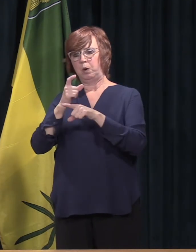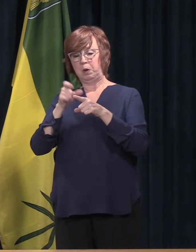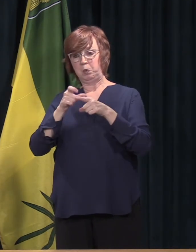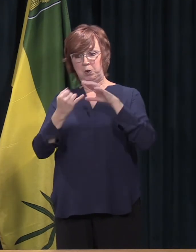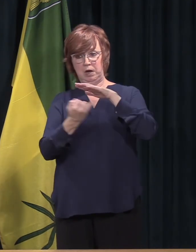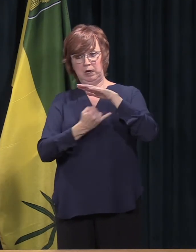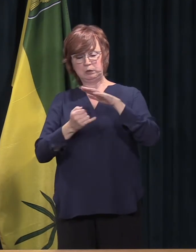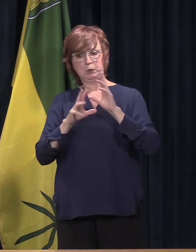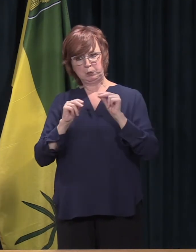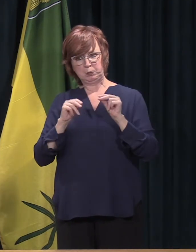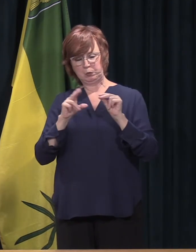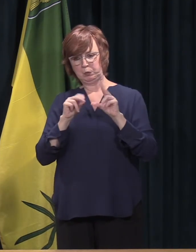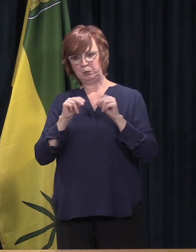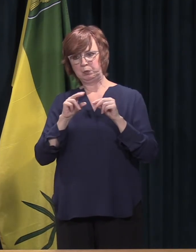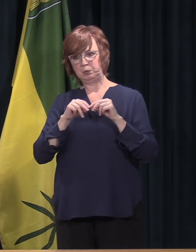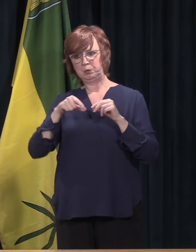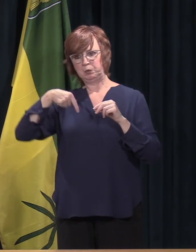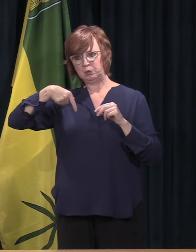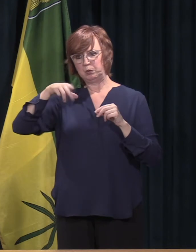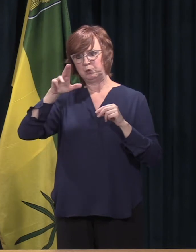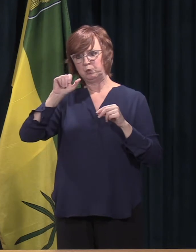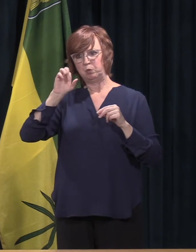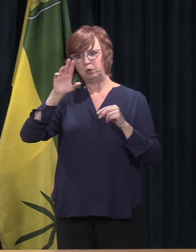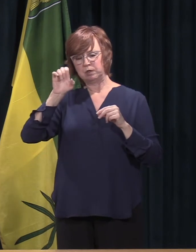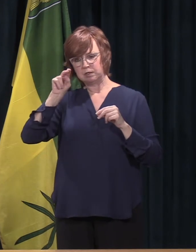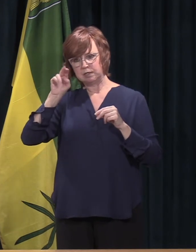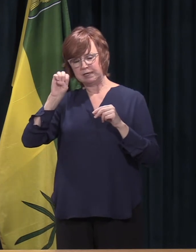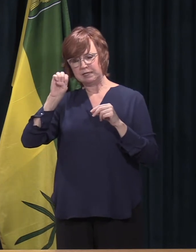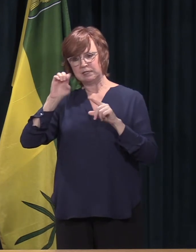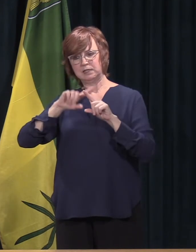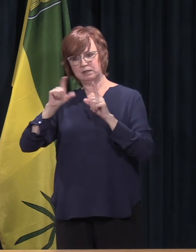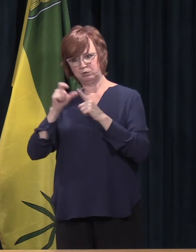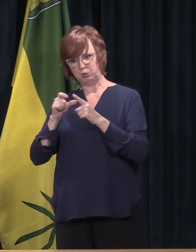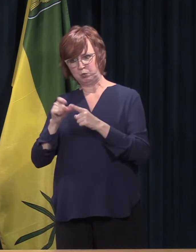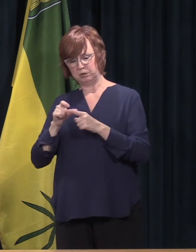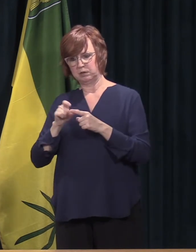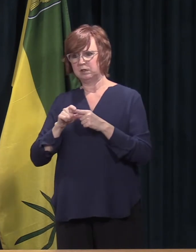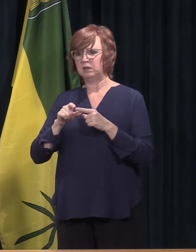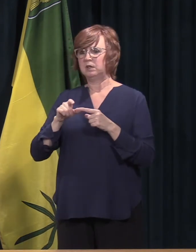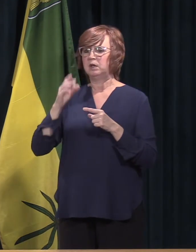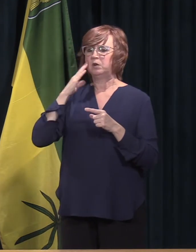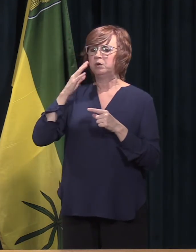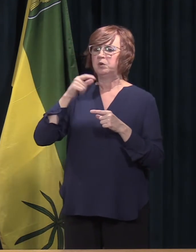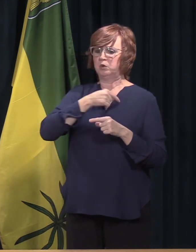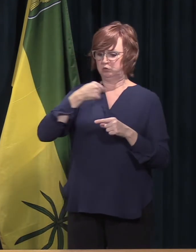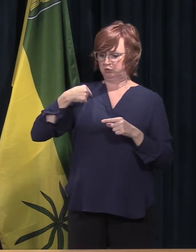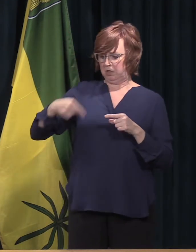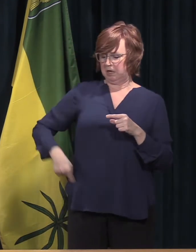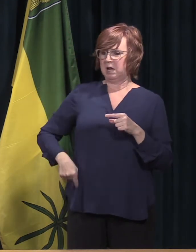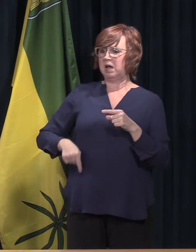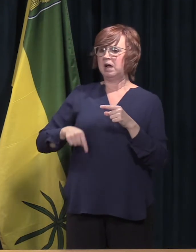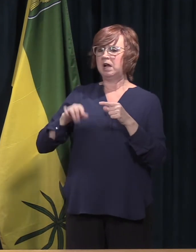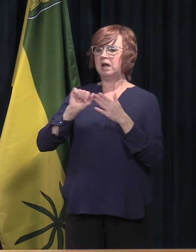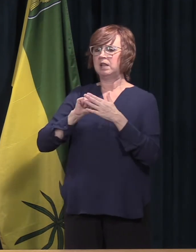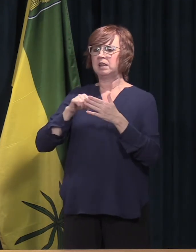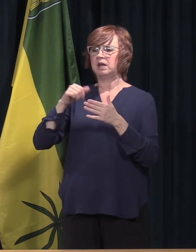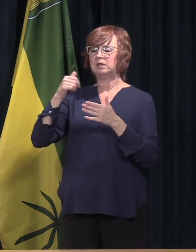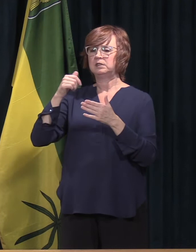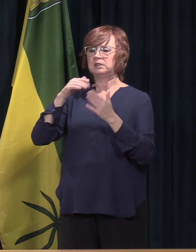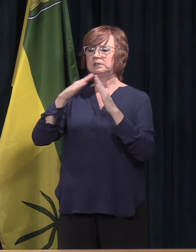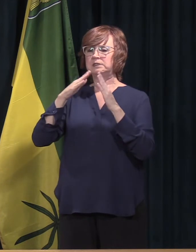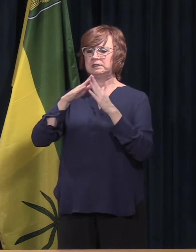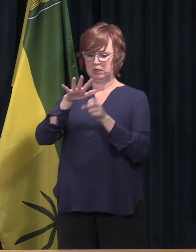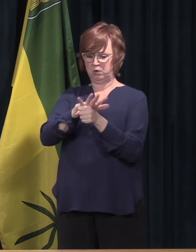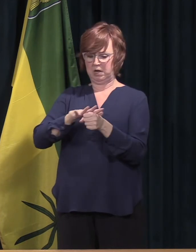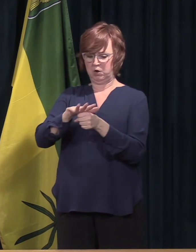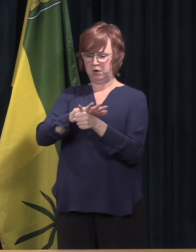very systematic way for people who came back from Wuhan on federal flights or from the cruise ships. They were taken to an Air Force base where